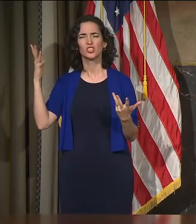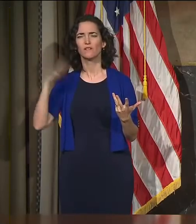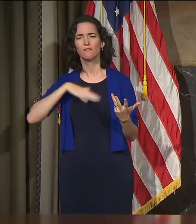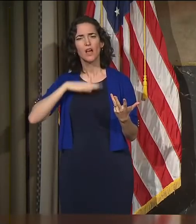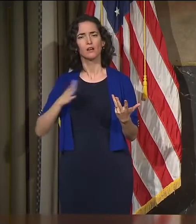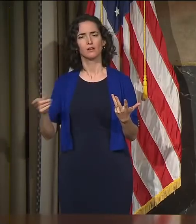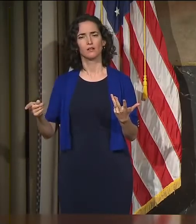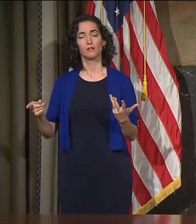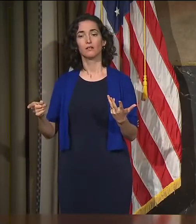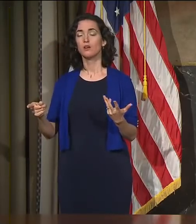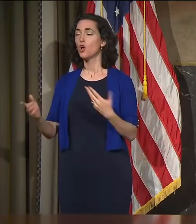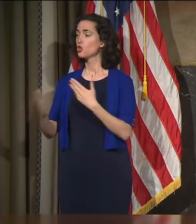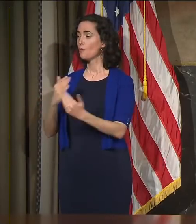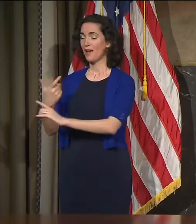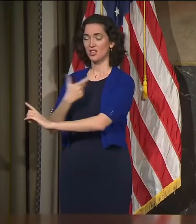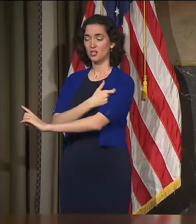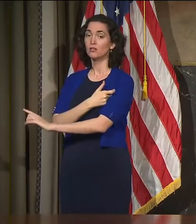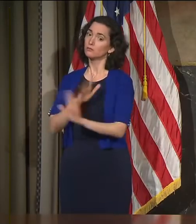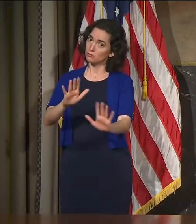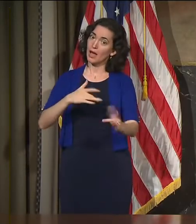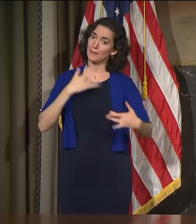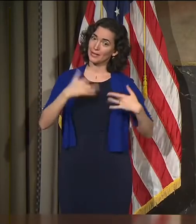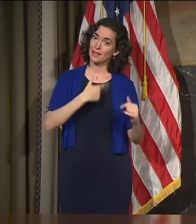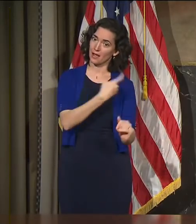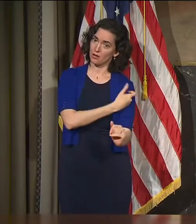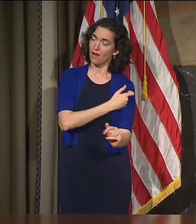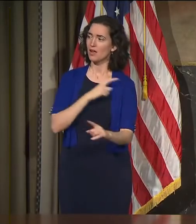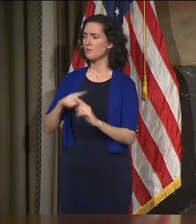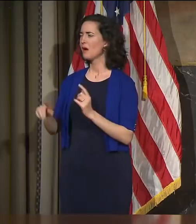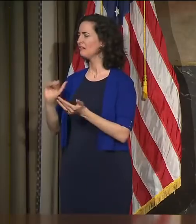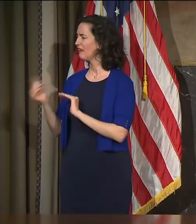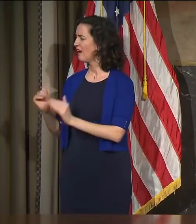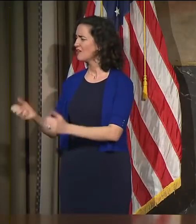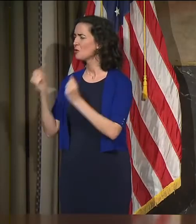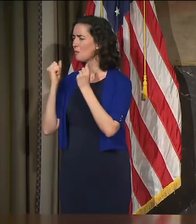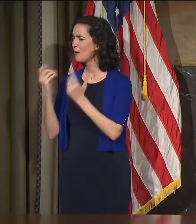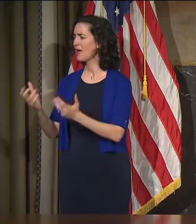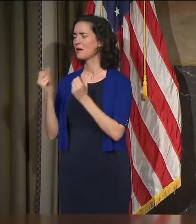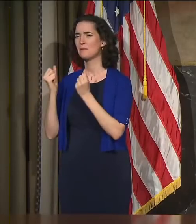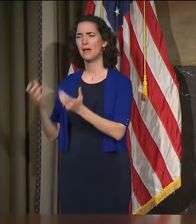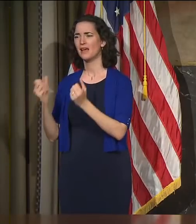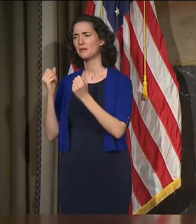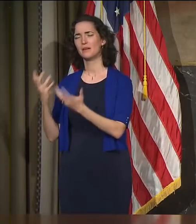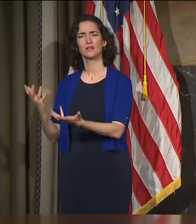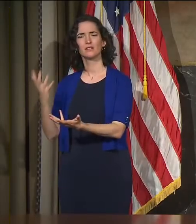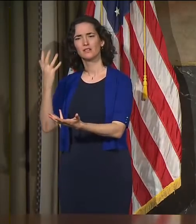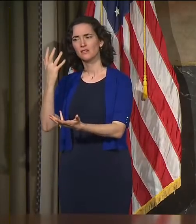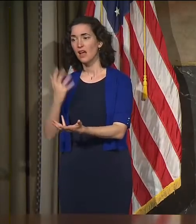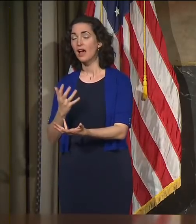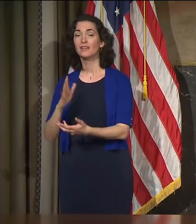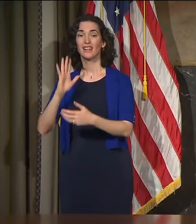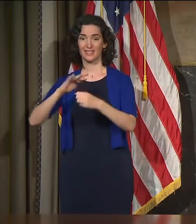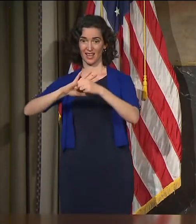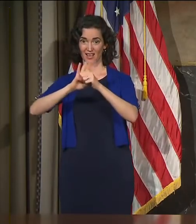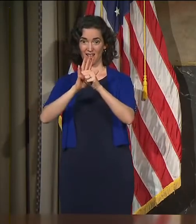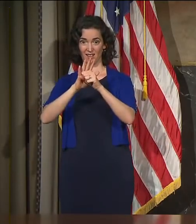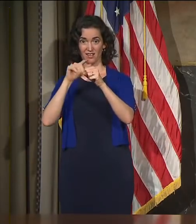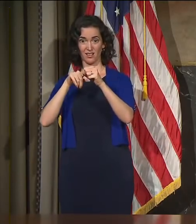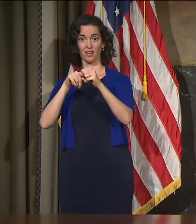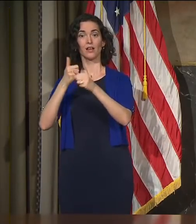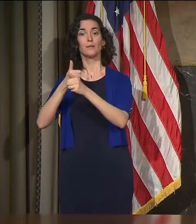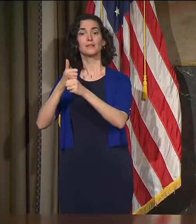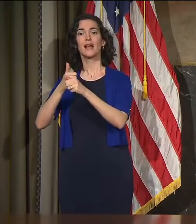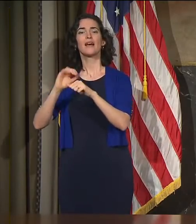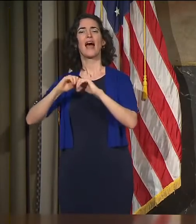which I am more excited about than anyone. At the end of the day, this virus spreads by